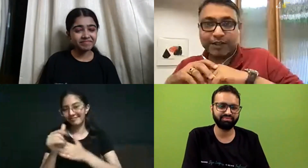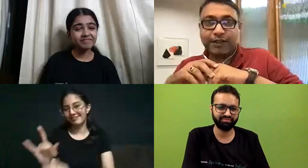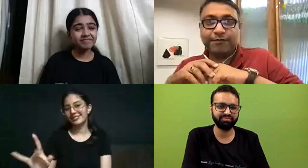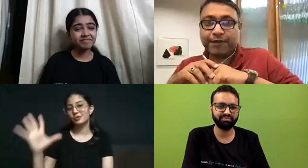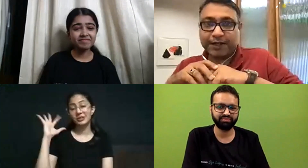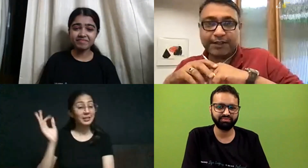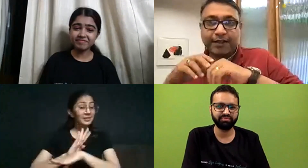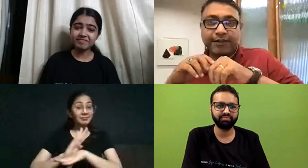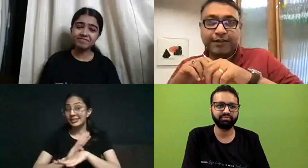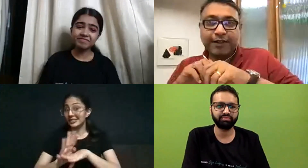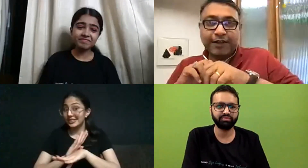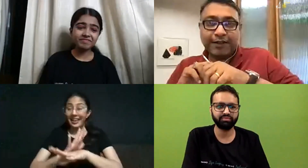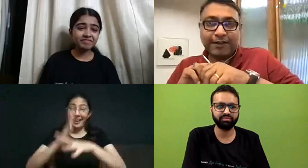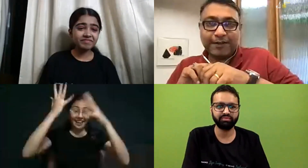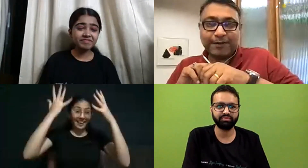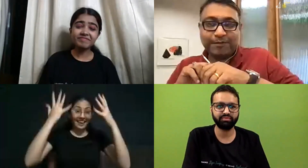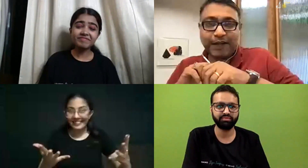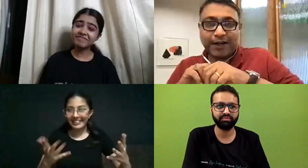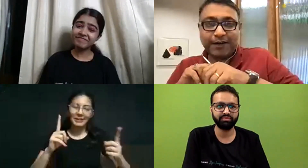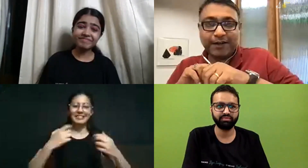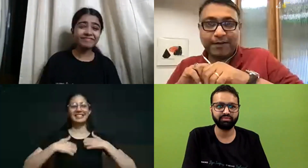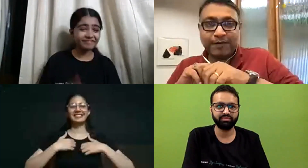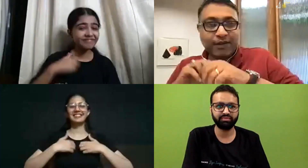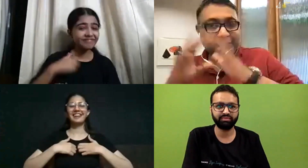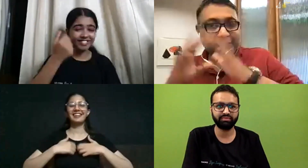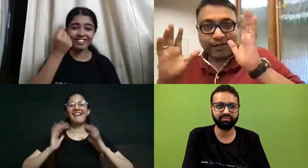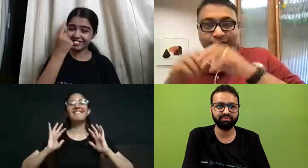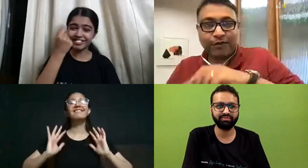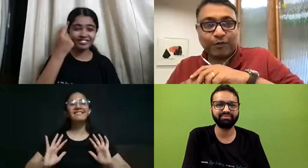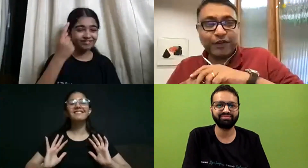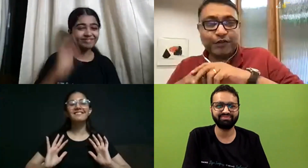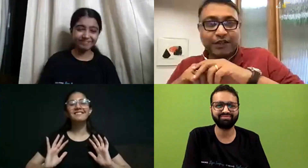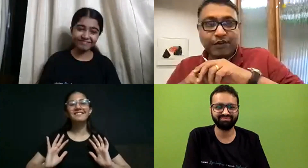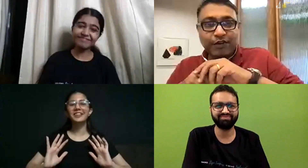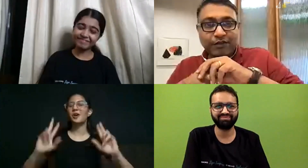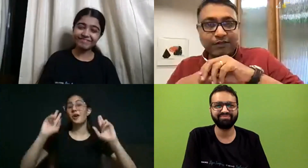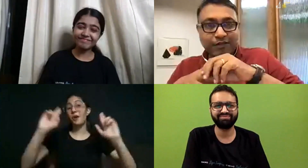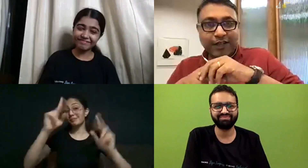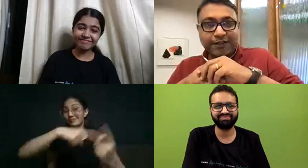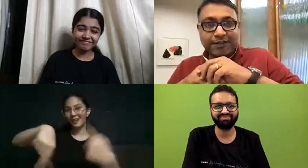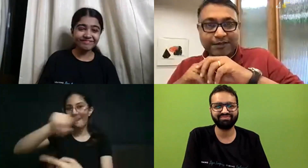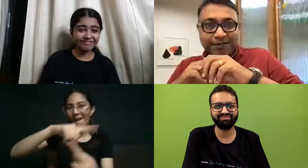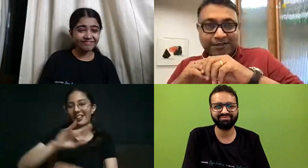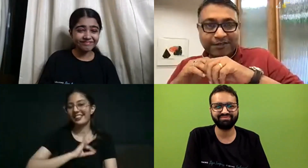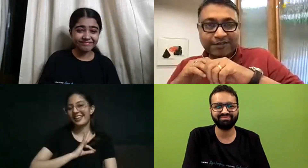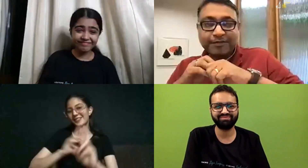Super busy, very excited, and hopefully you guys will all like